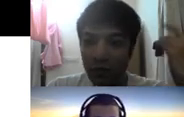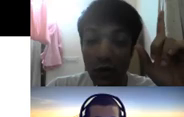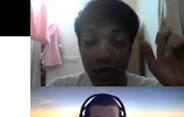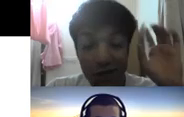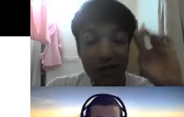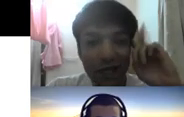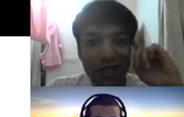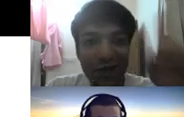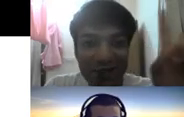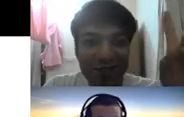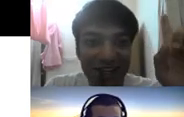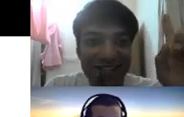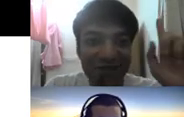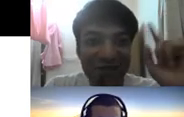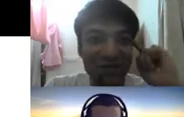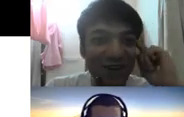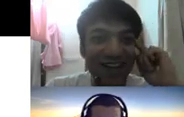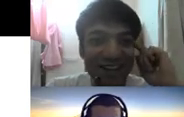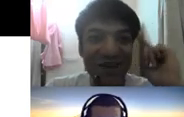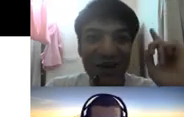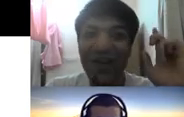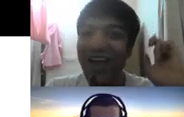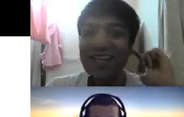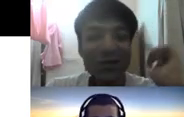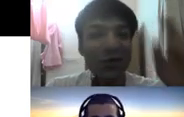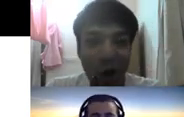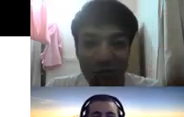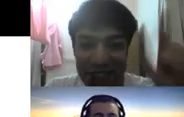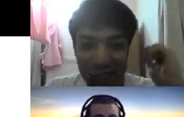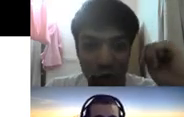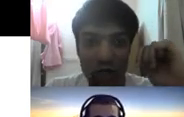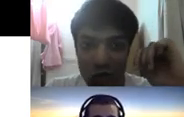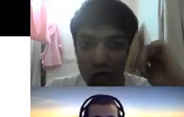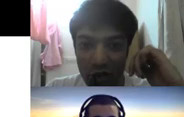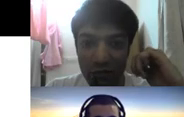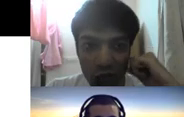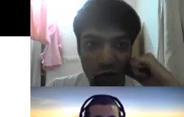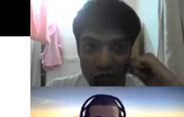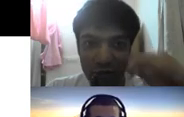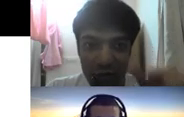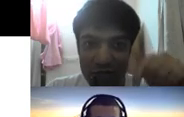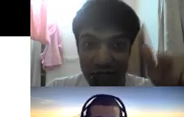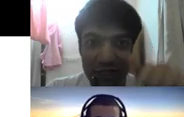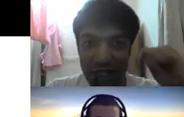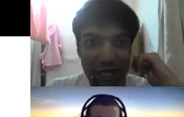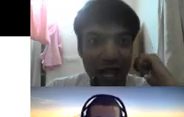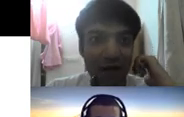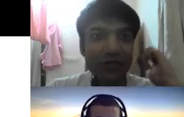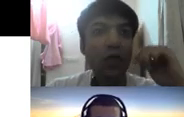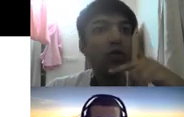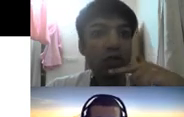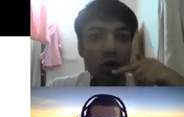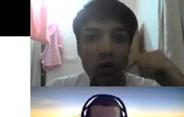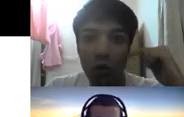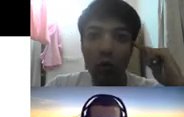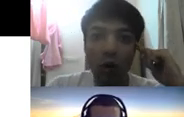Okay. And before we can think of just one last question before I let you go. Please. So obviously you also review lots of papers